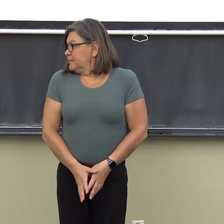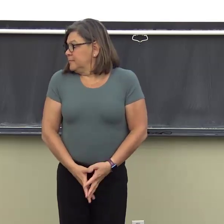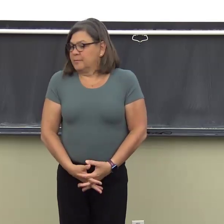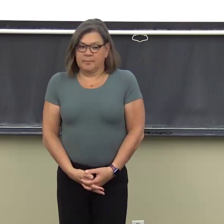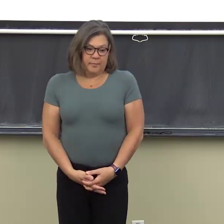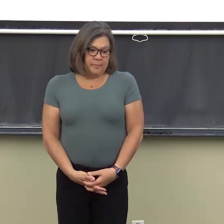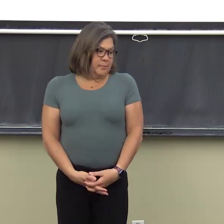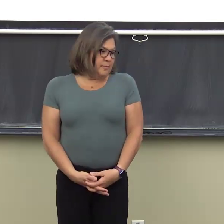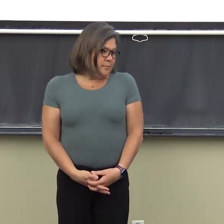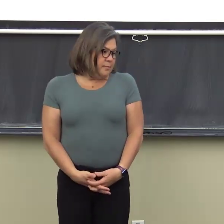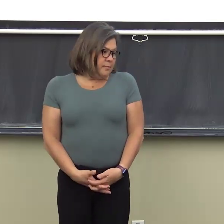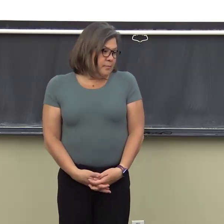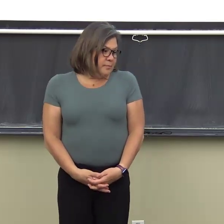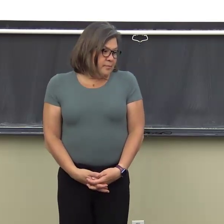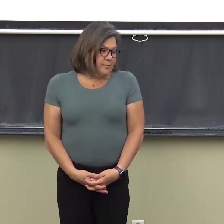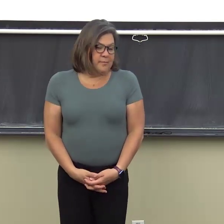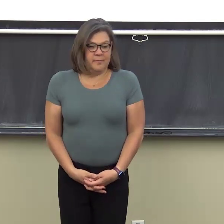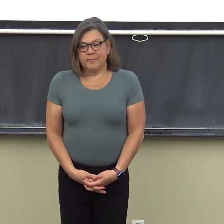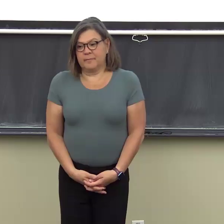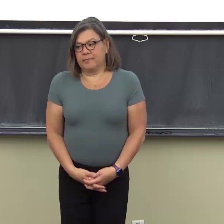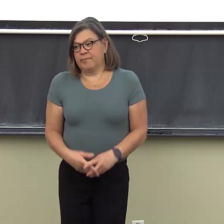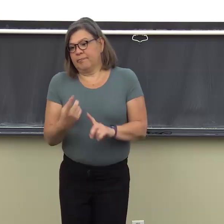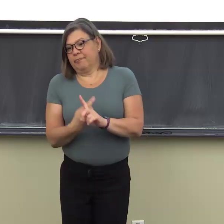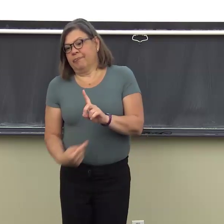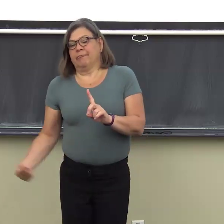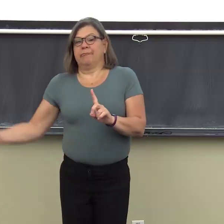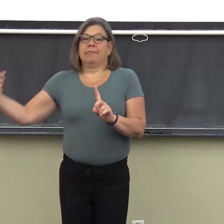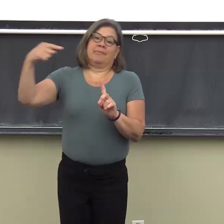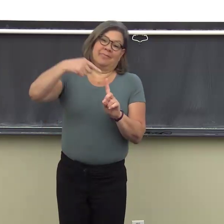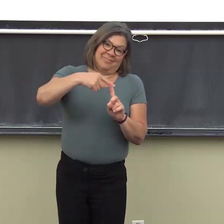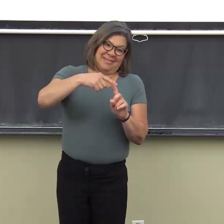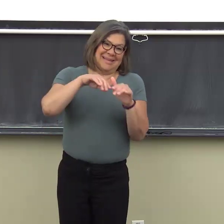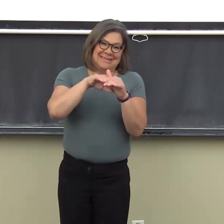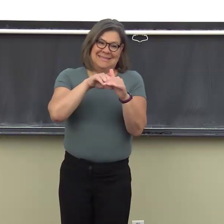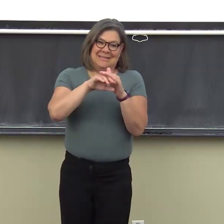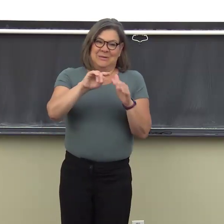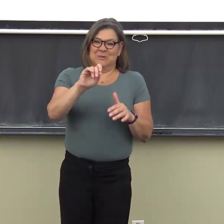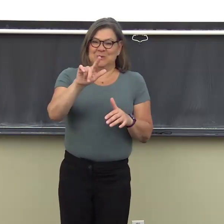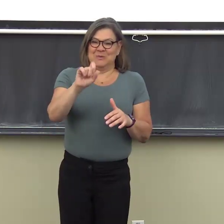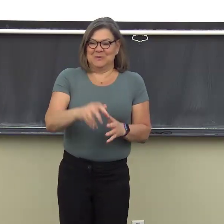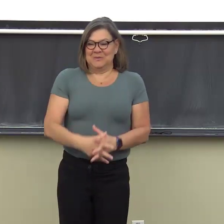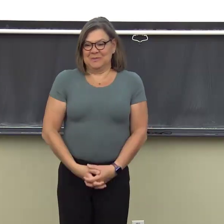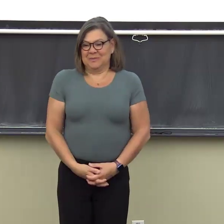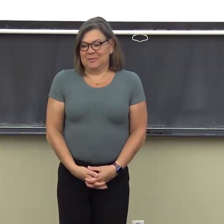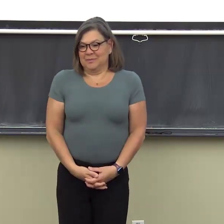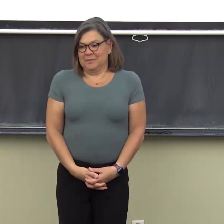Yeah, which brings us circle back to the accessibility of the tools.